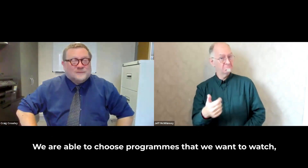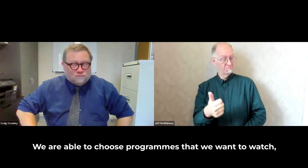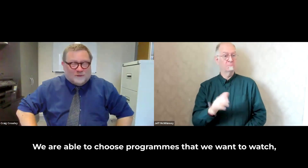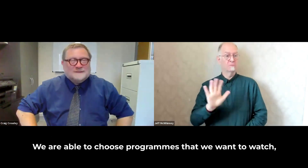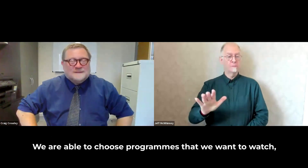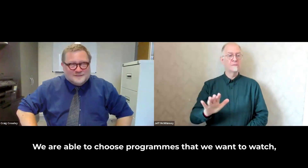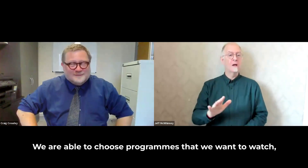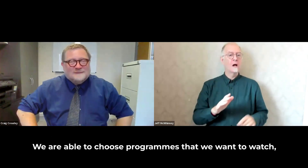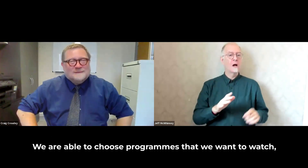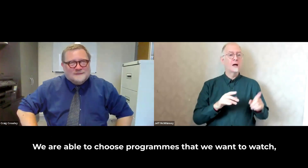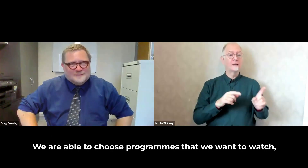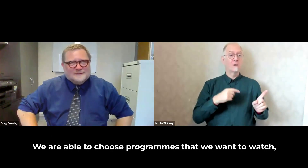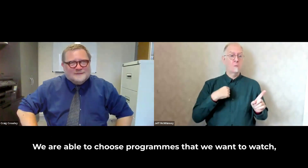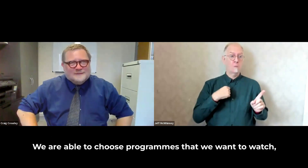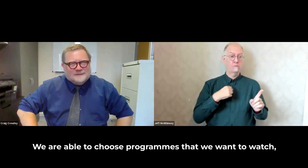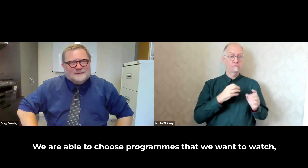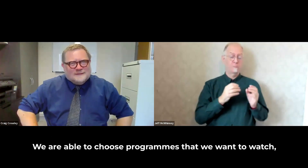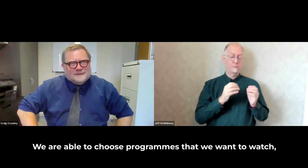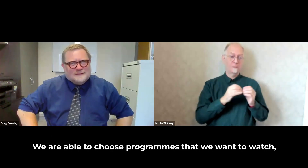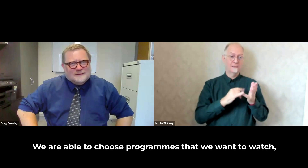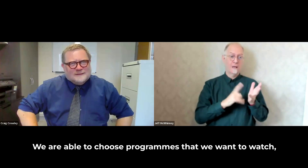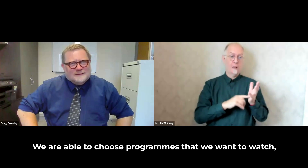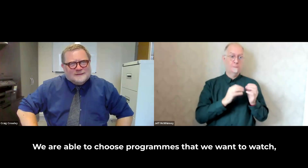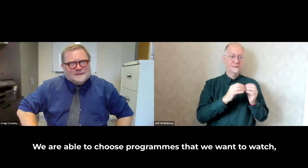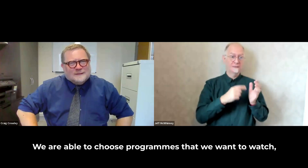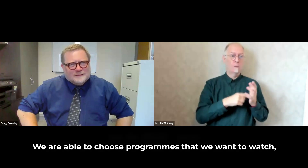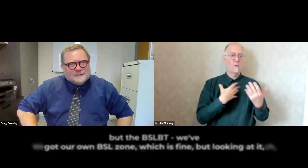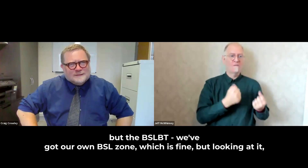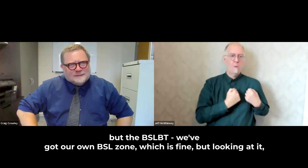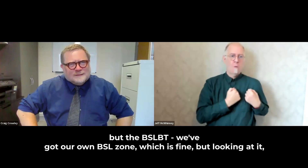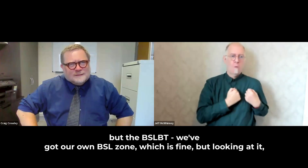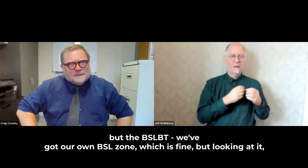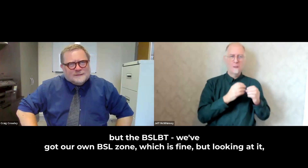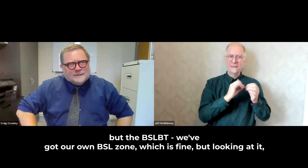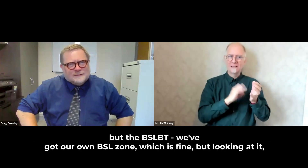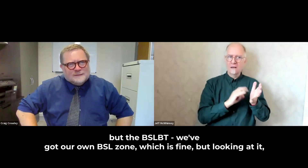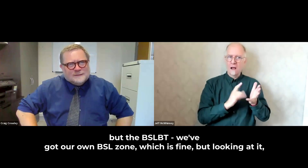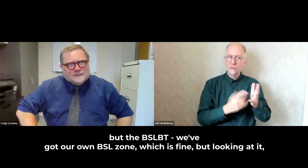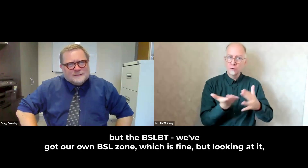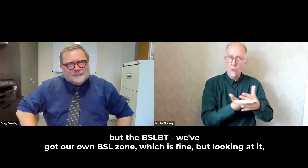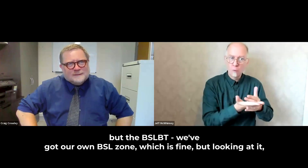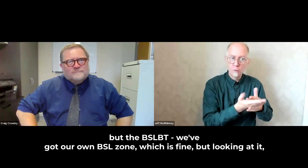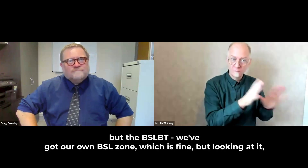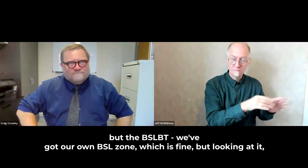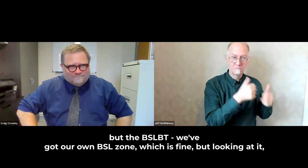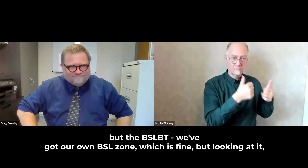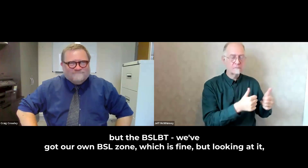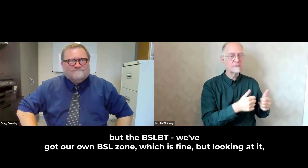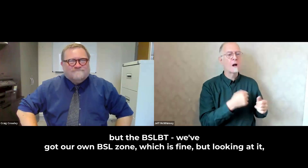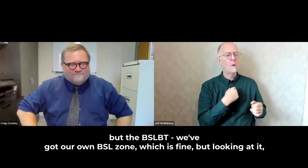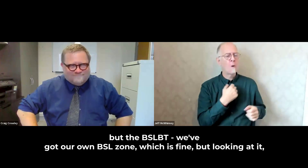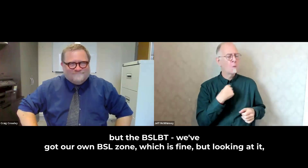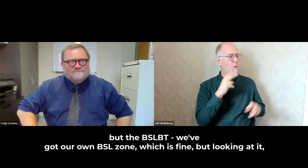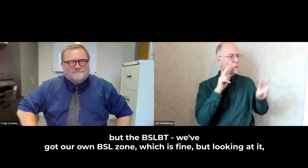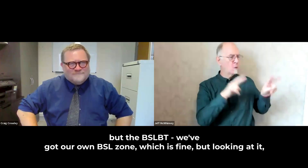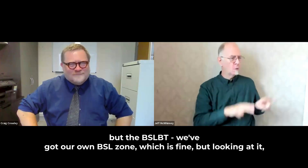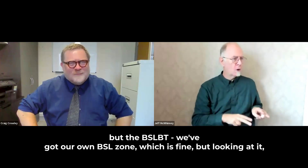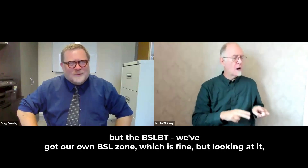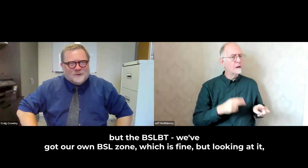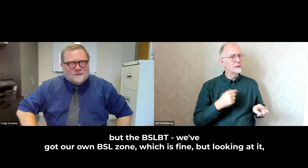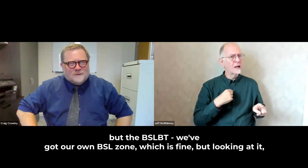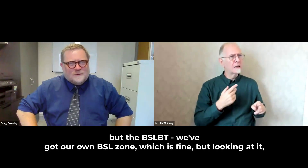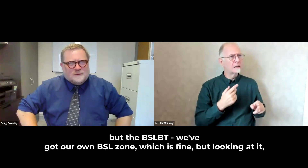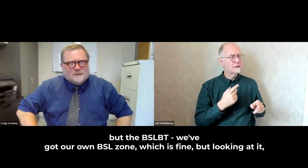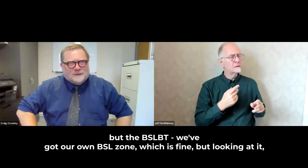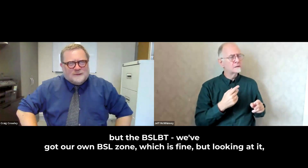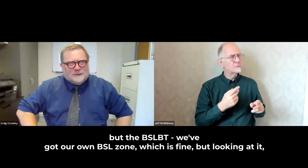to, obviously, we can choose programs that we want to watch, but the BSLBT, we've got our own BSL zone, which